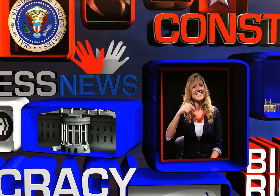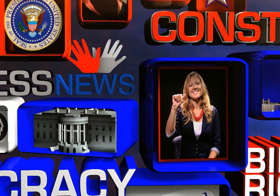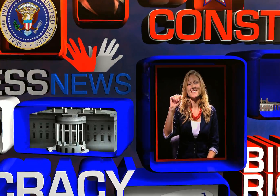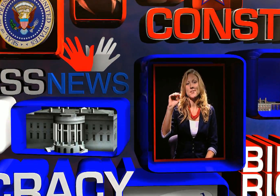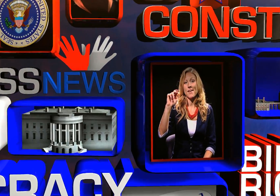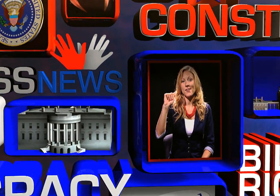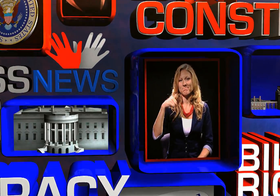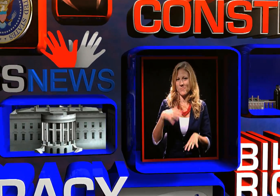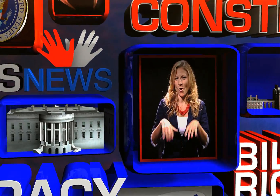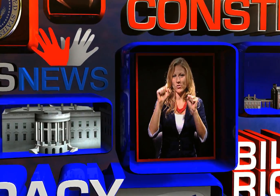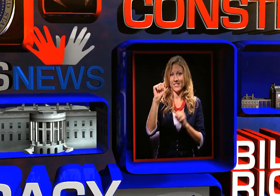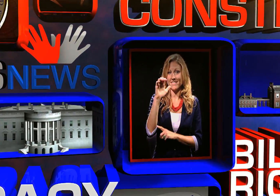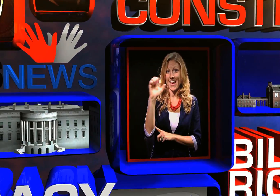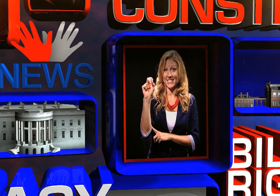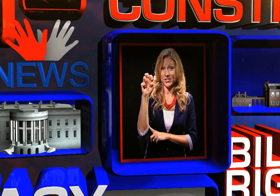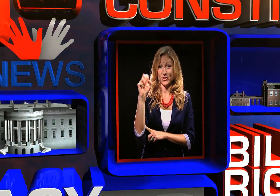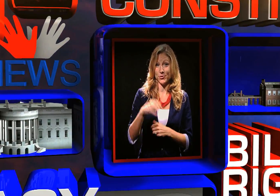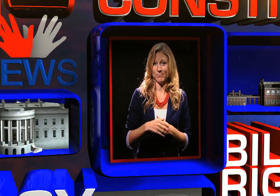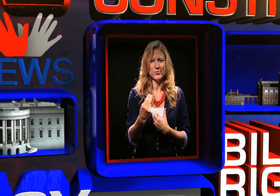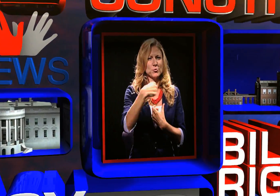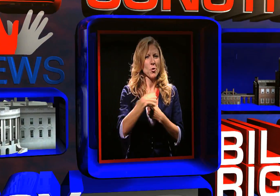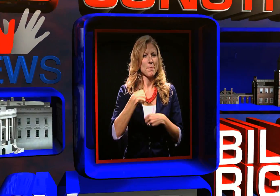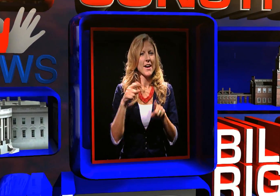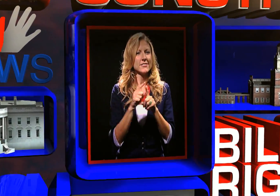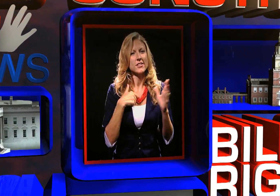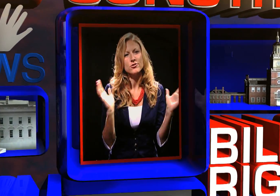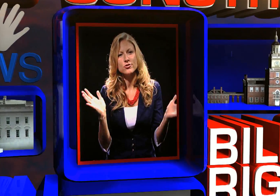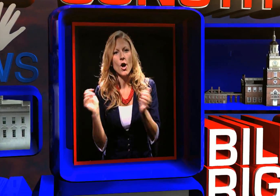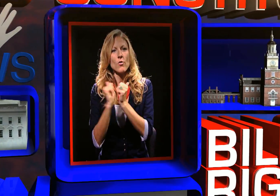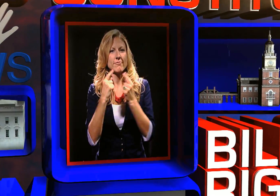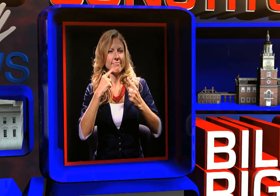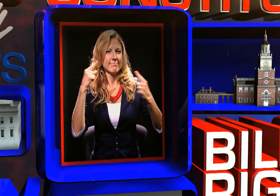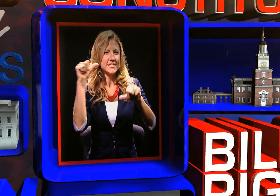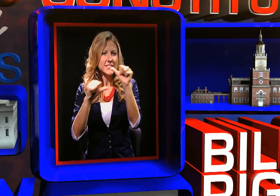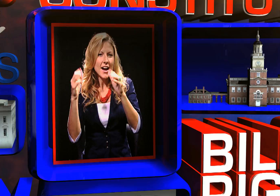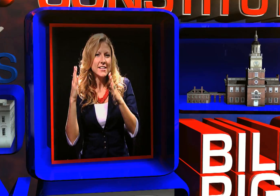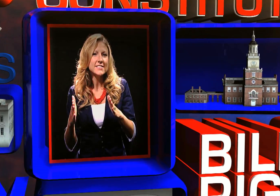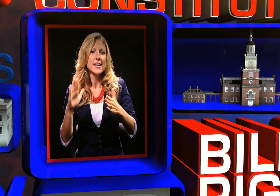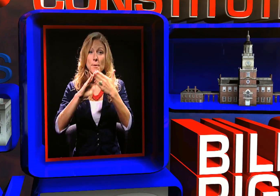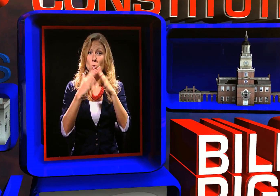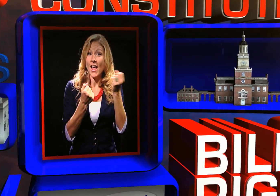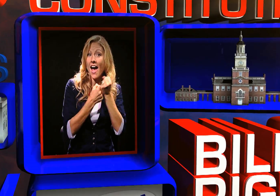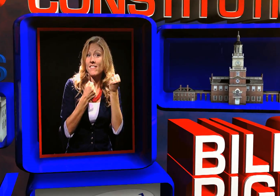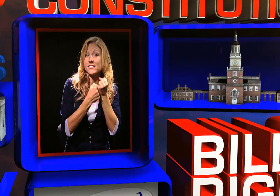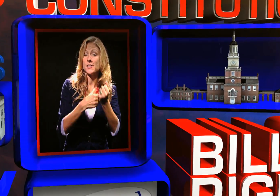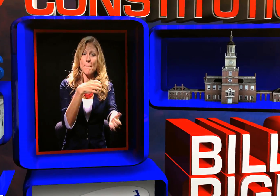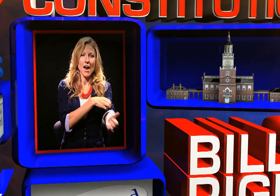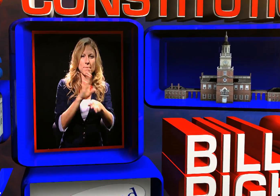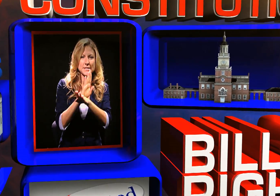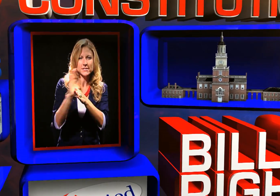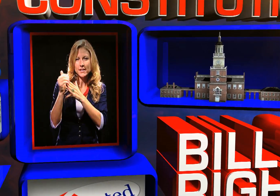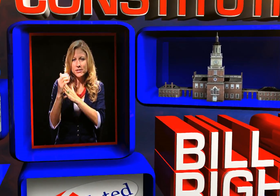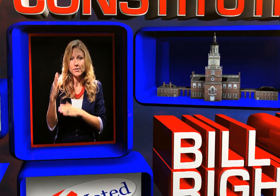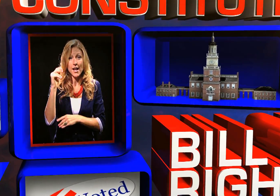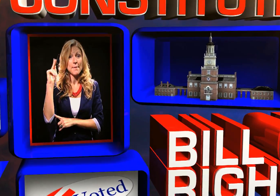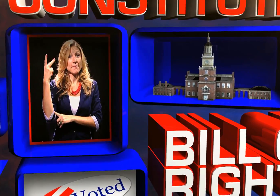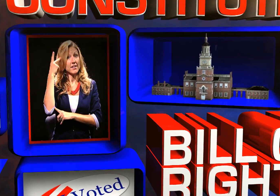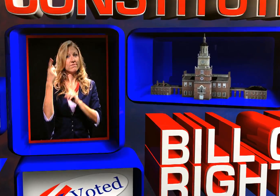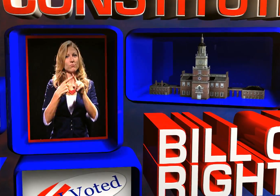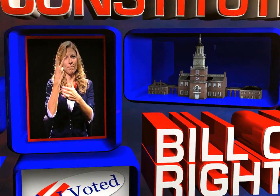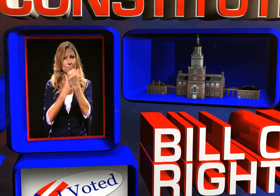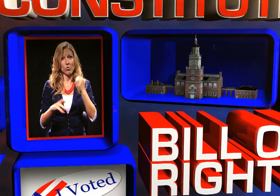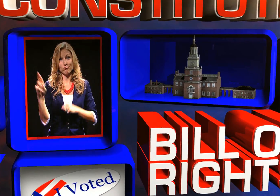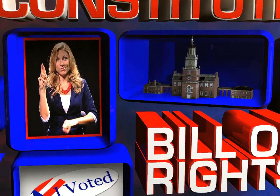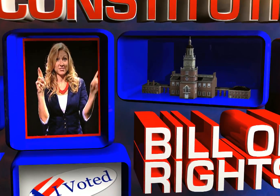Hi, I'm Tamara, host of Access News. Join me as I talk with renowned scientists, community advocates, powerful business leaders,